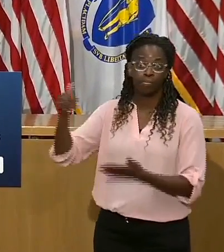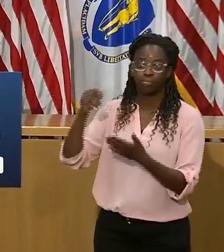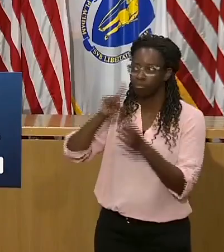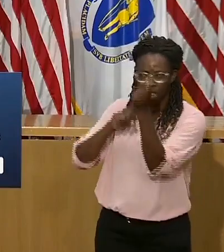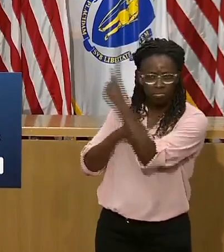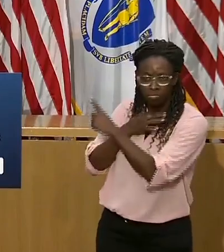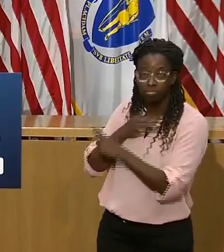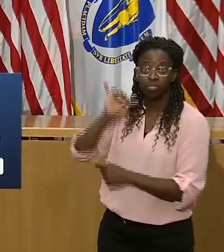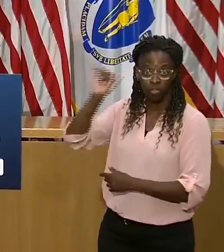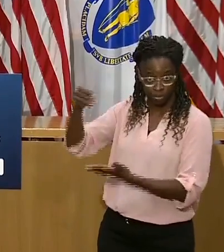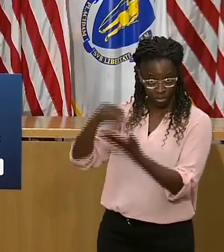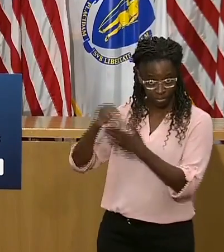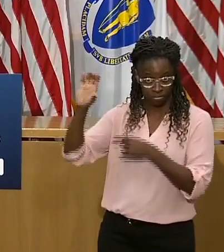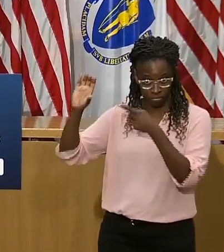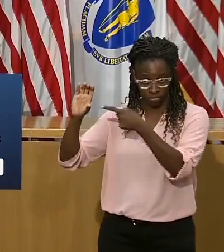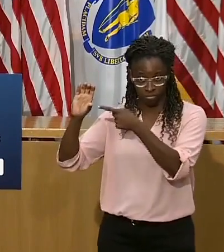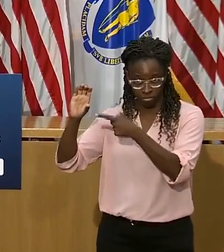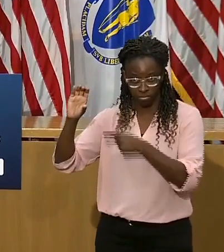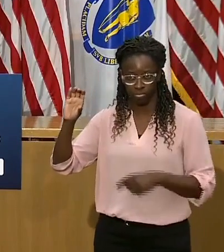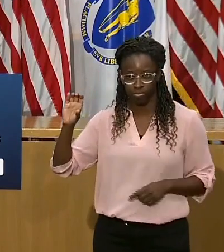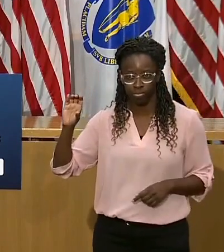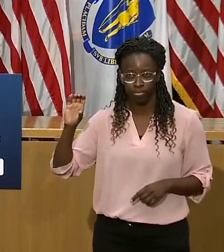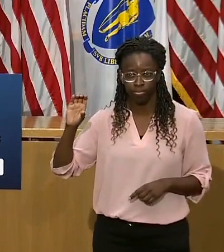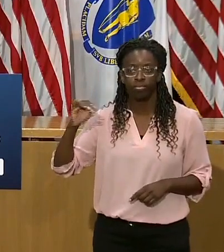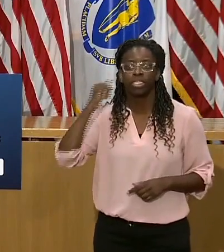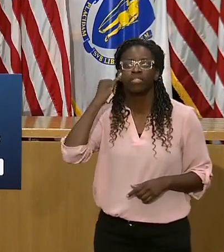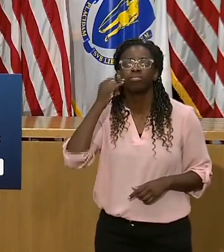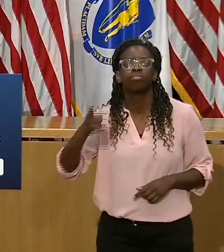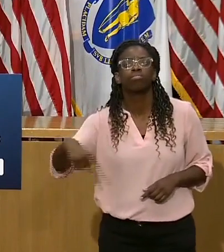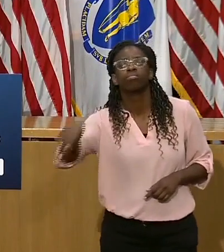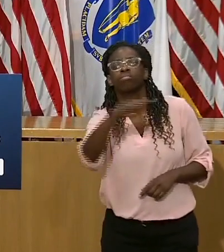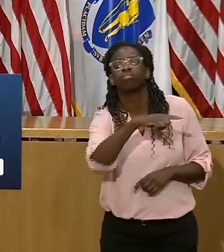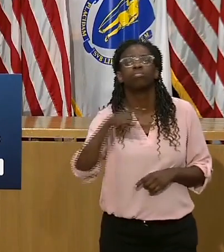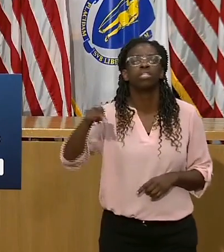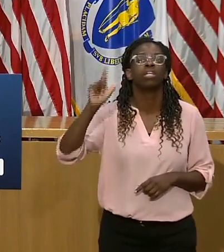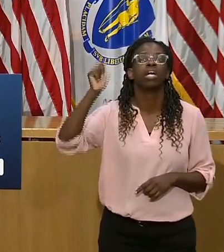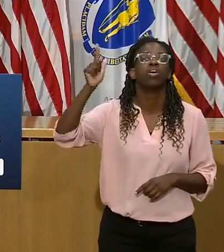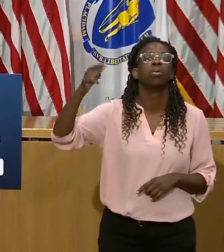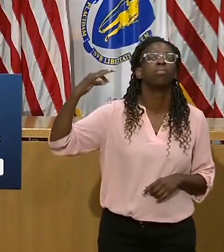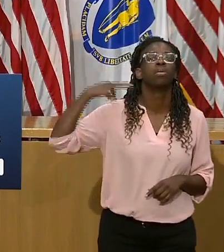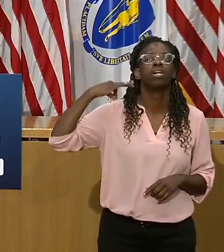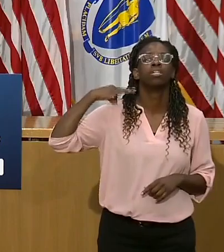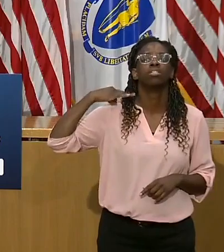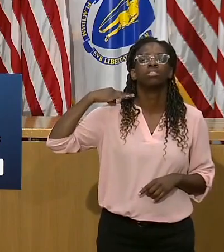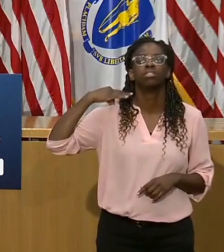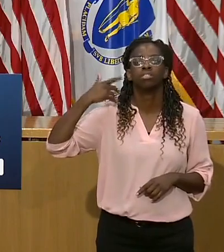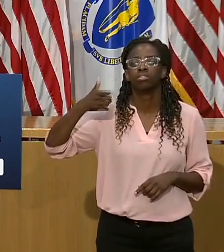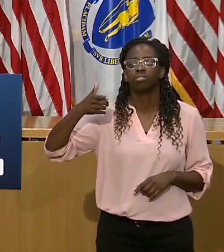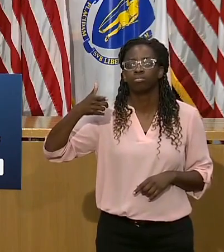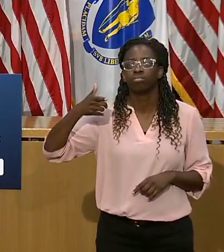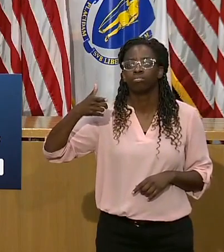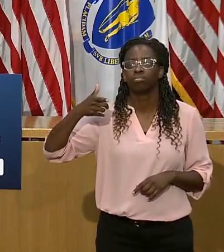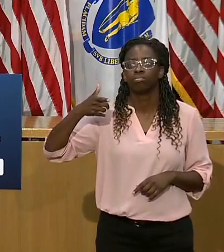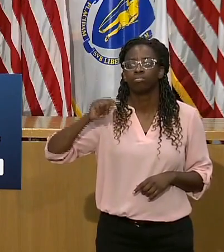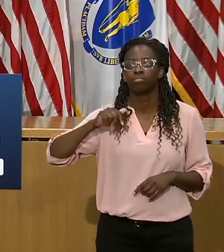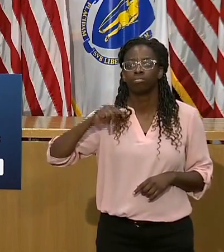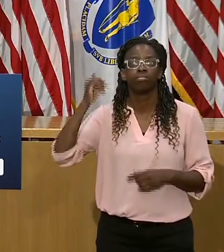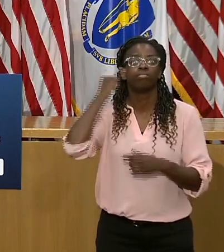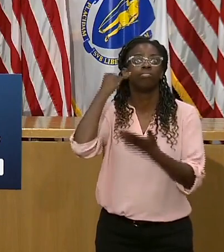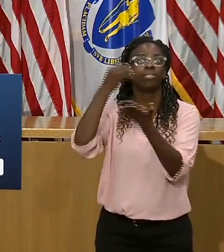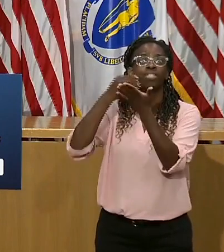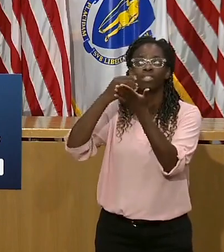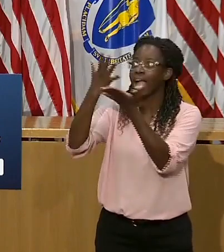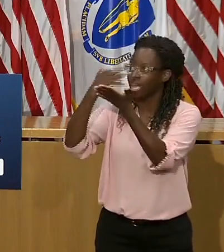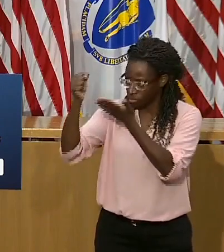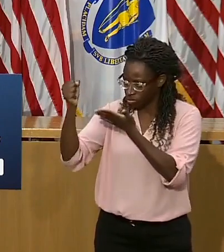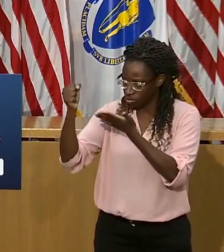low interest loans did in the early days of the pandemic? Yeah, I think what I would say is that, and Secretary Keneally spoke to this, is the